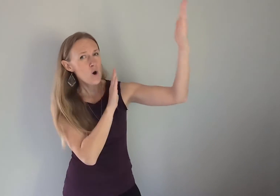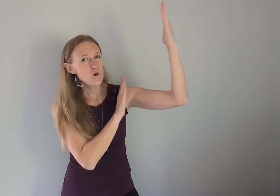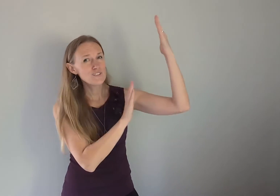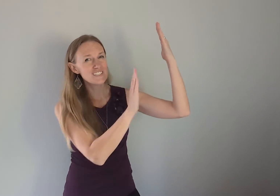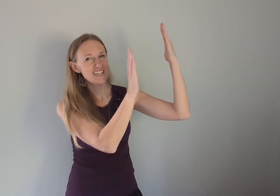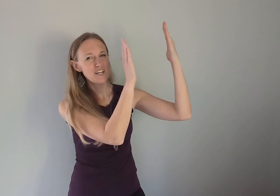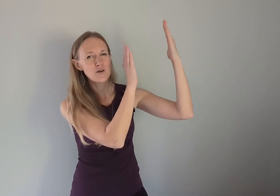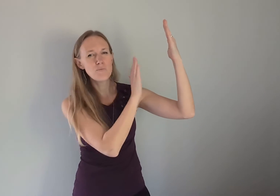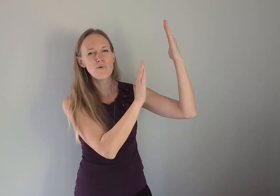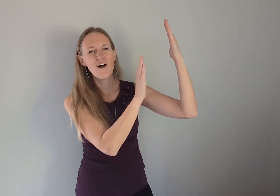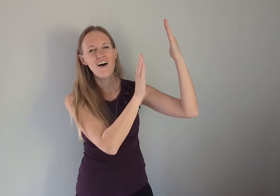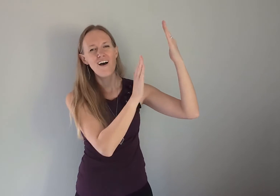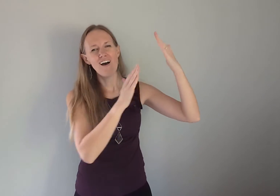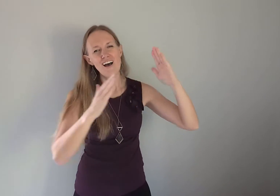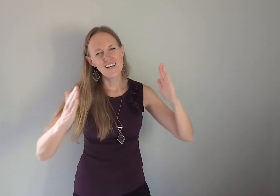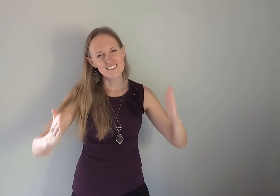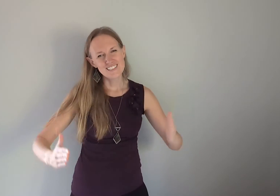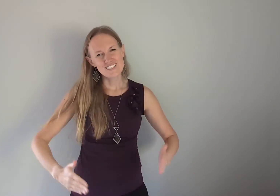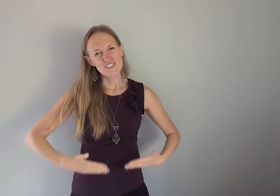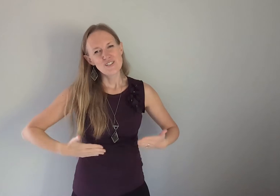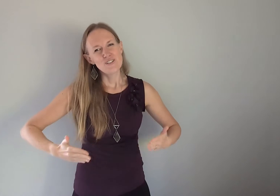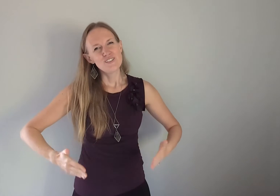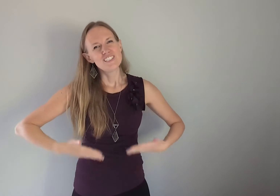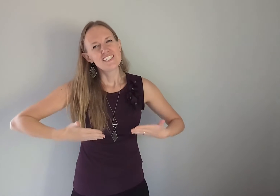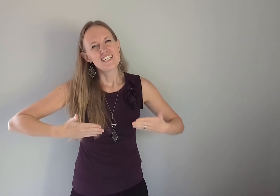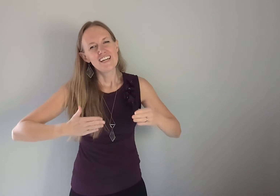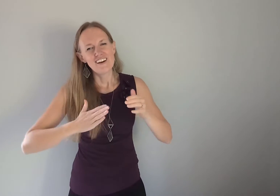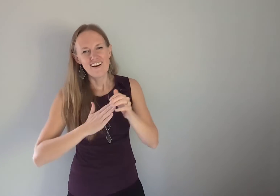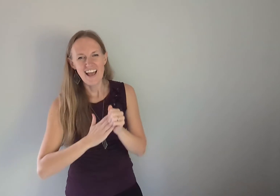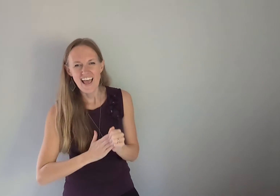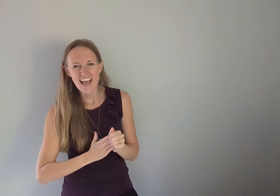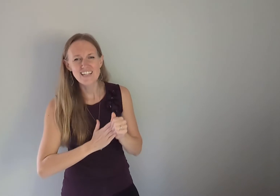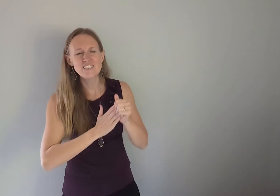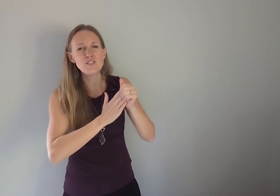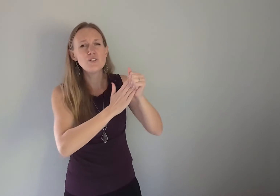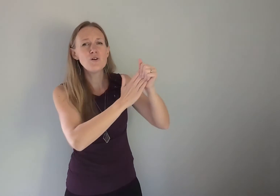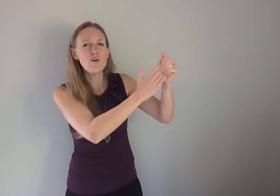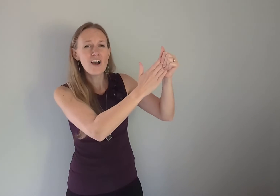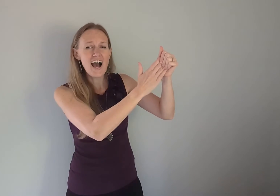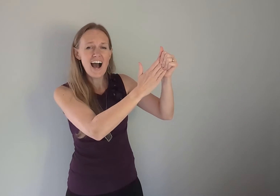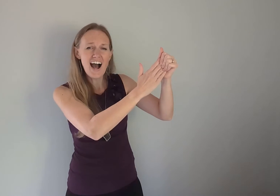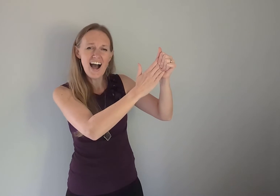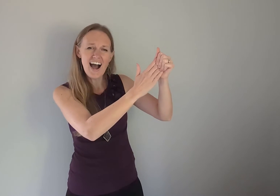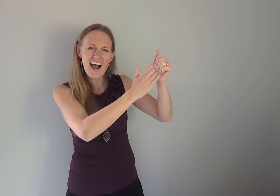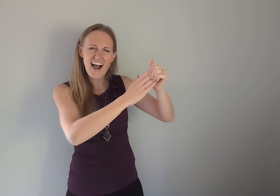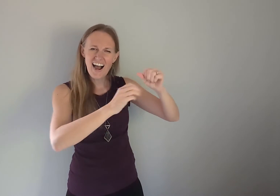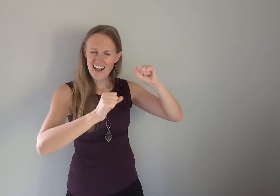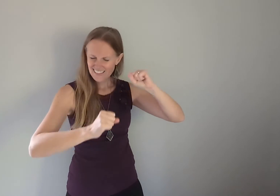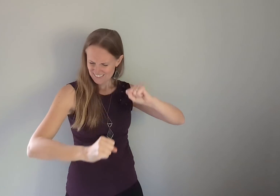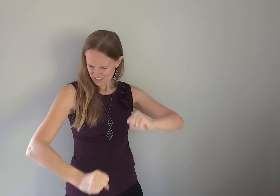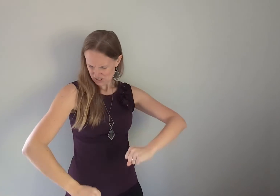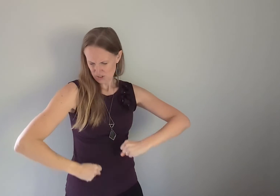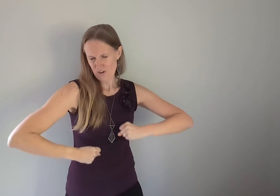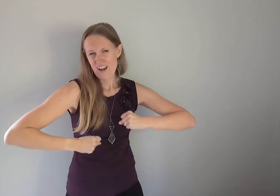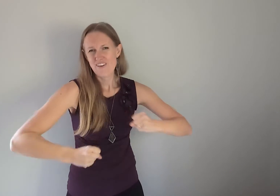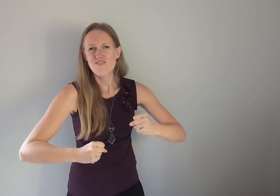own dear presence to cheer and to guide, strength